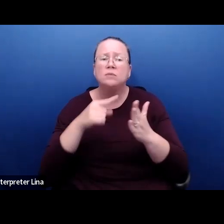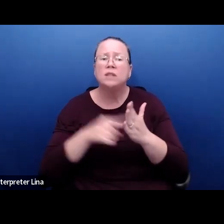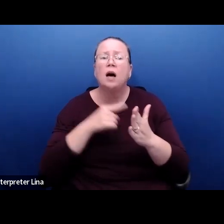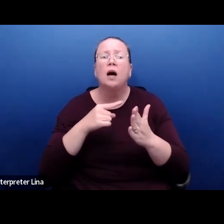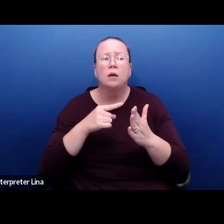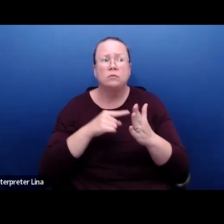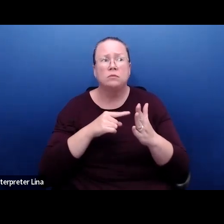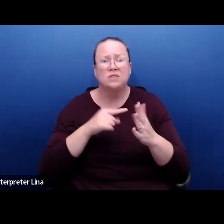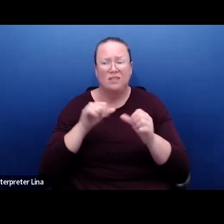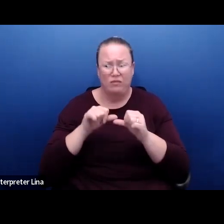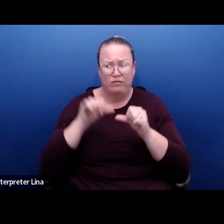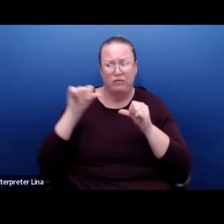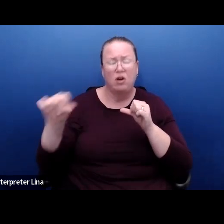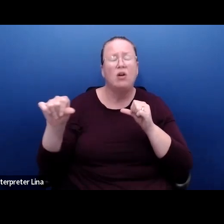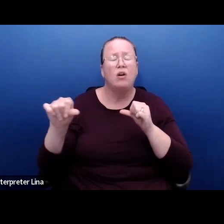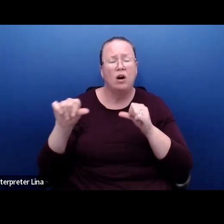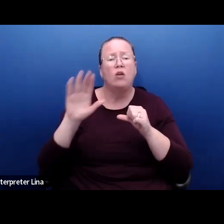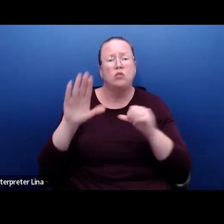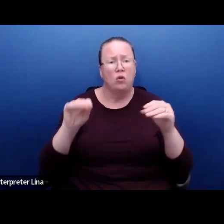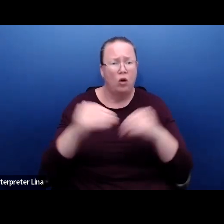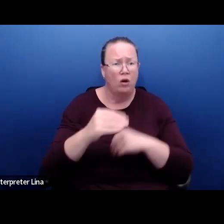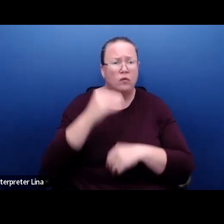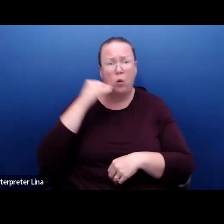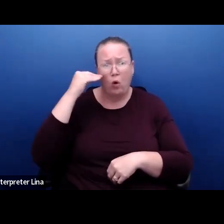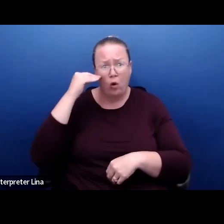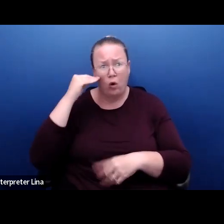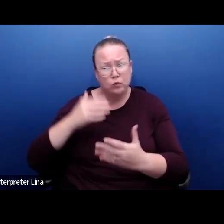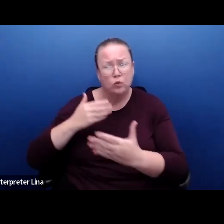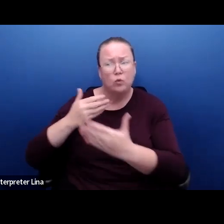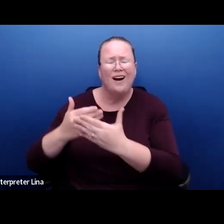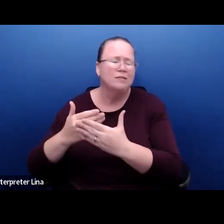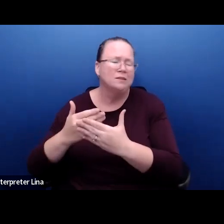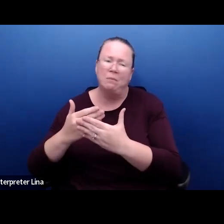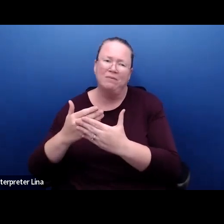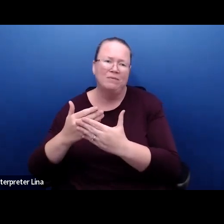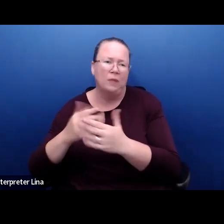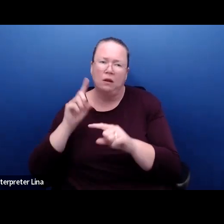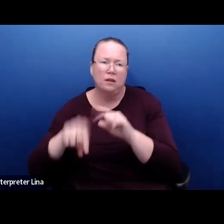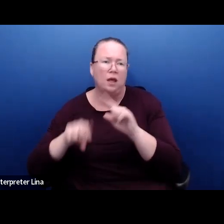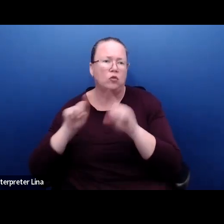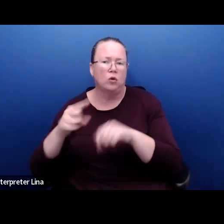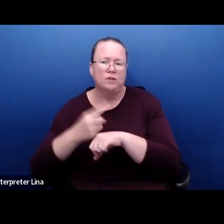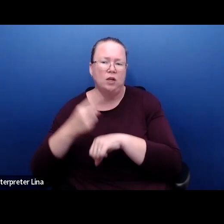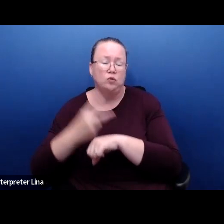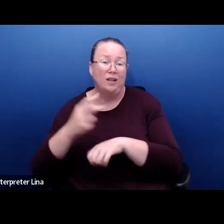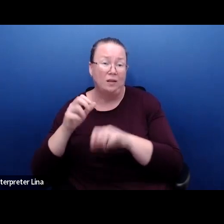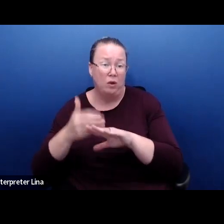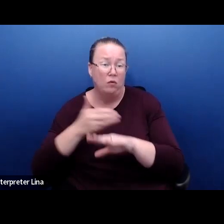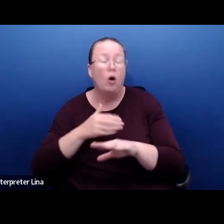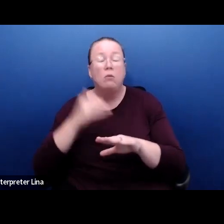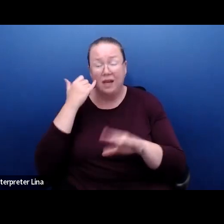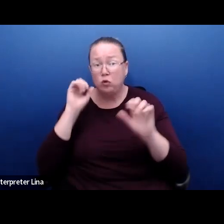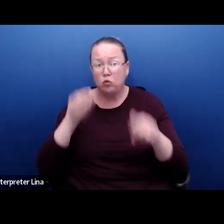going some distance from your office or home to get there, and so you might not be able to do that, but when you can, that's a great